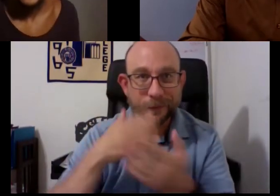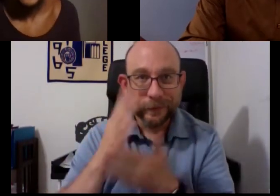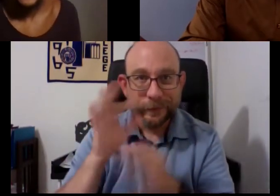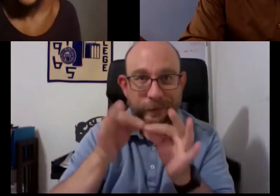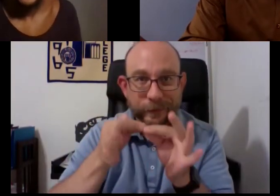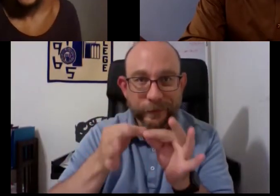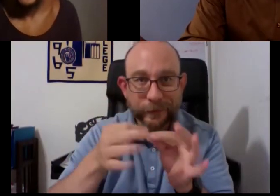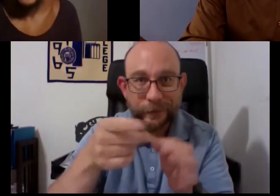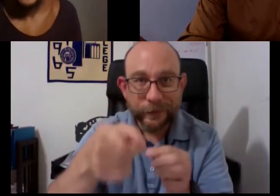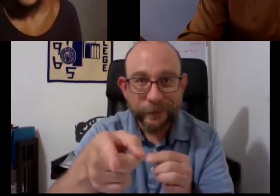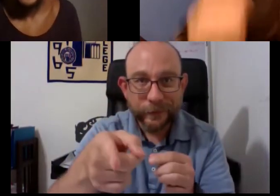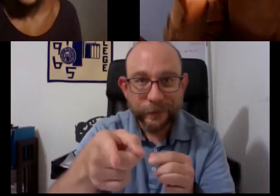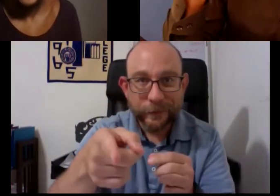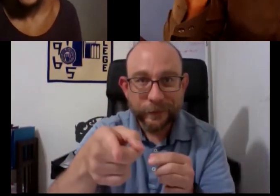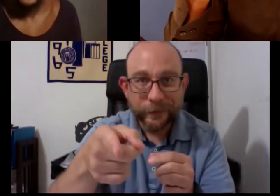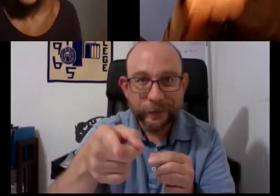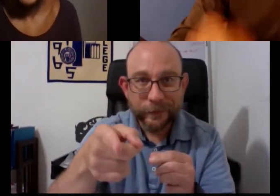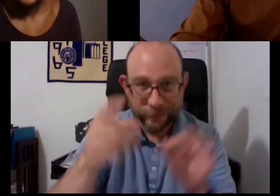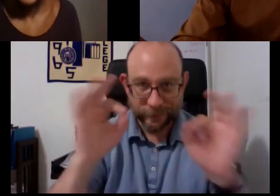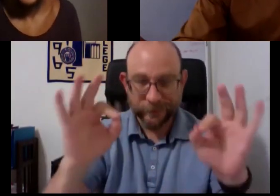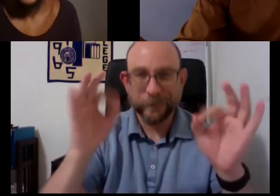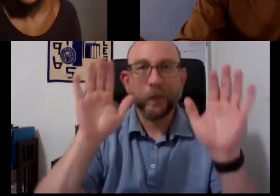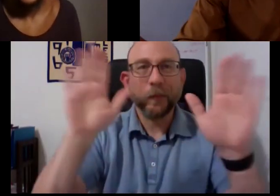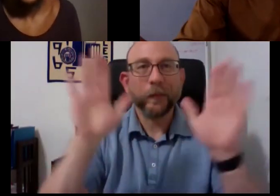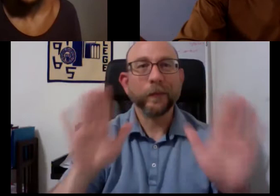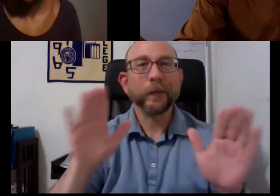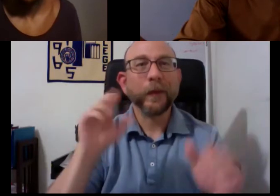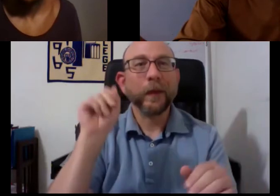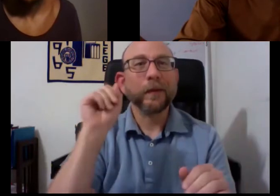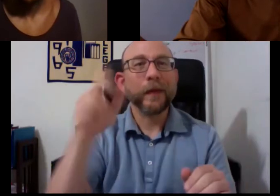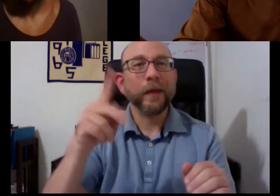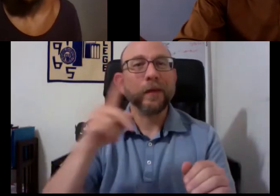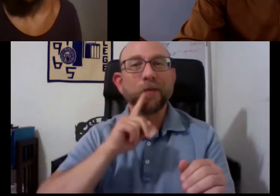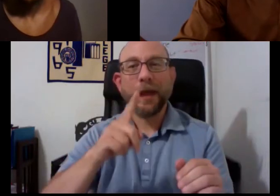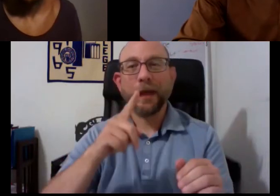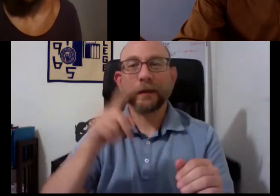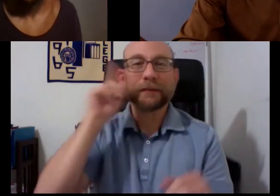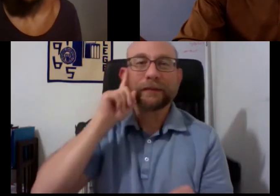Interpreters, do you see me just fine? Great, great, great.